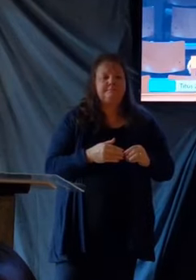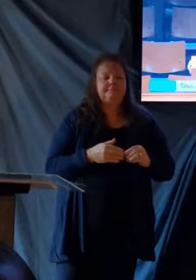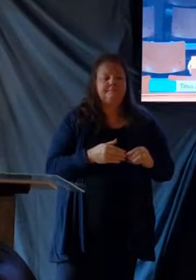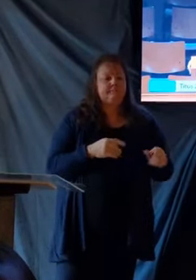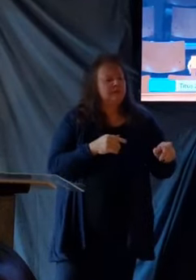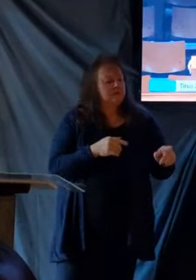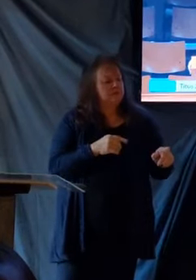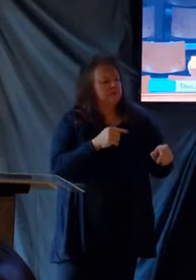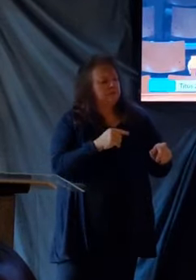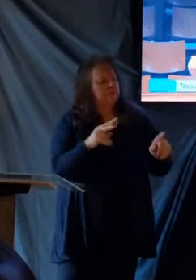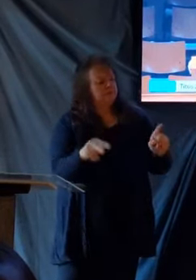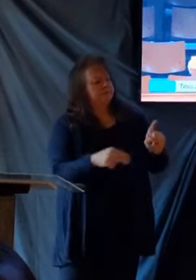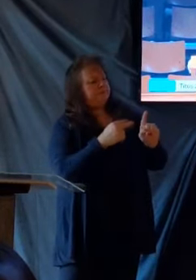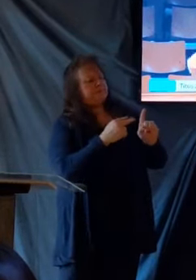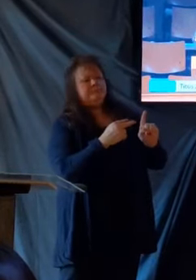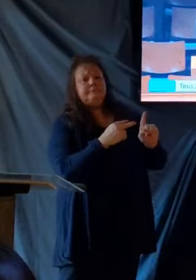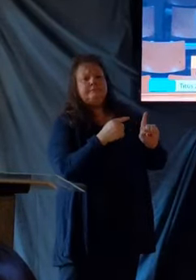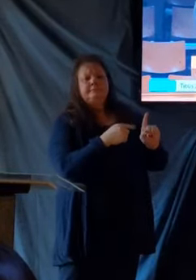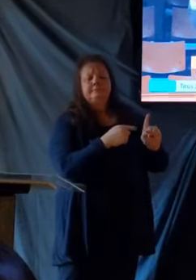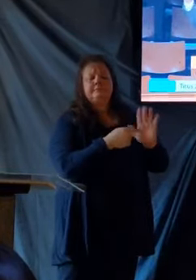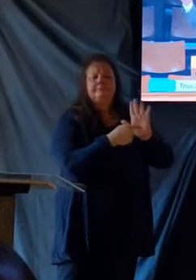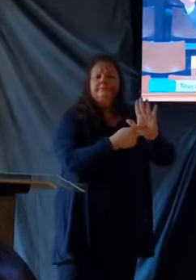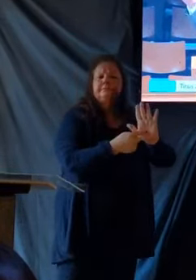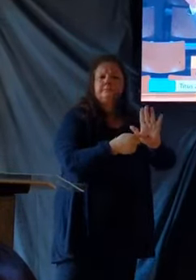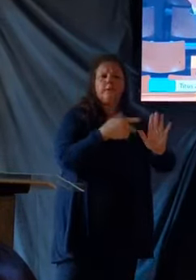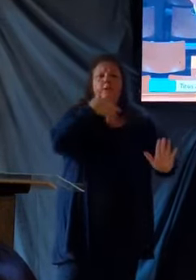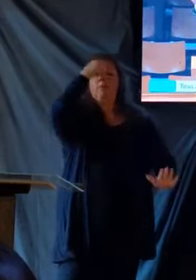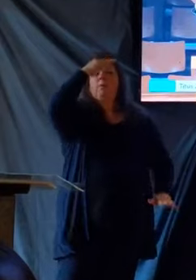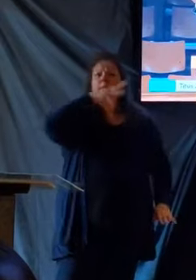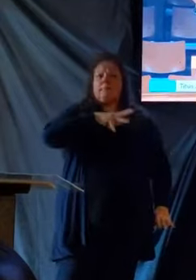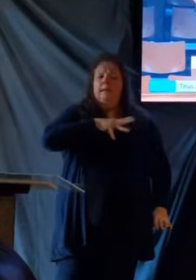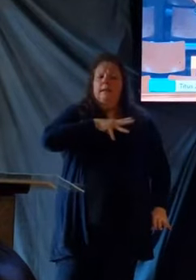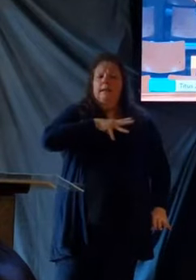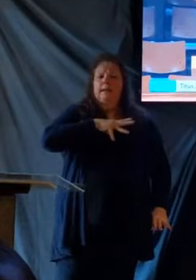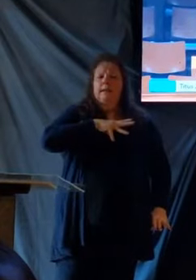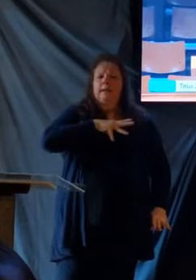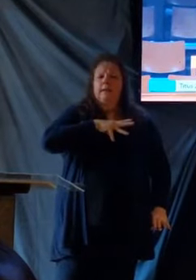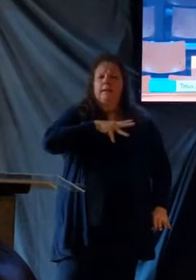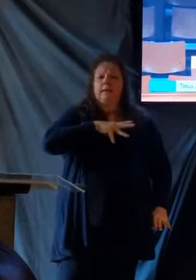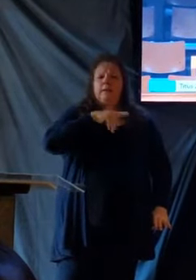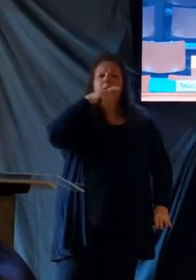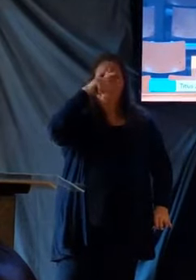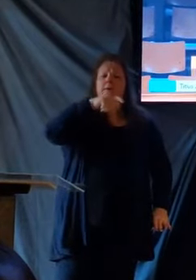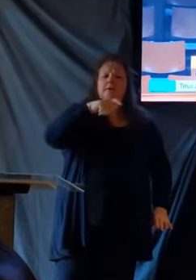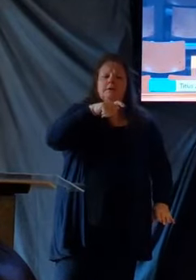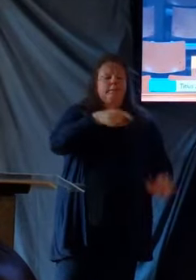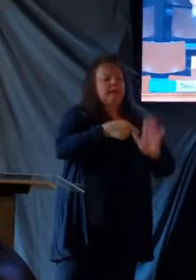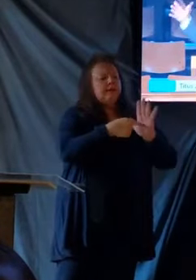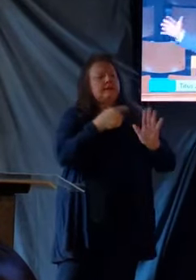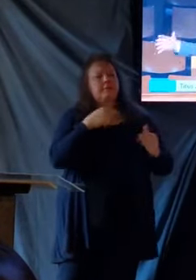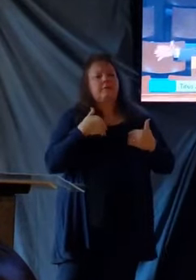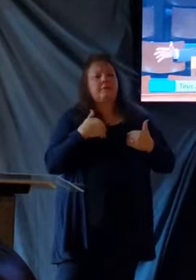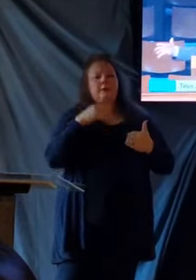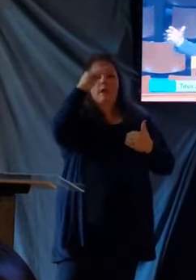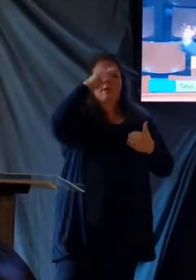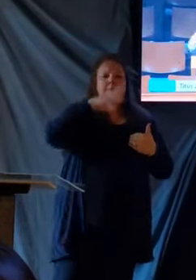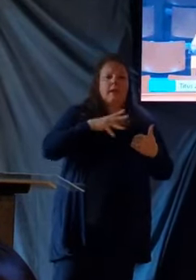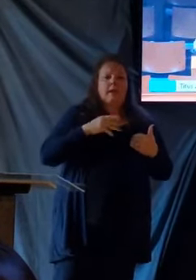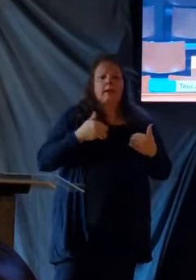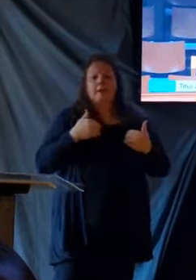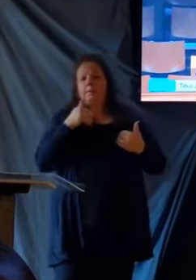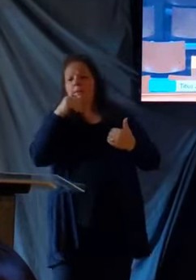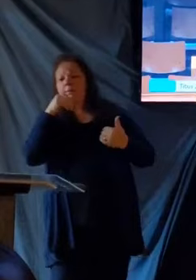You should be the example. So not just older men that should be an example for young men, or older women